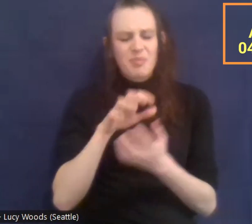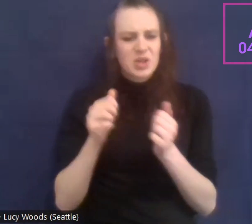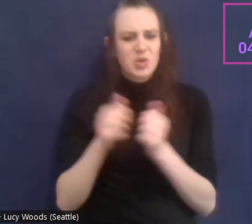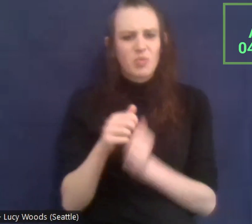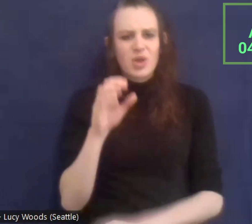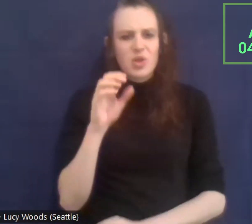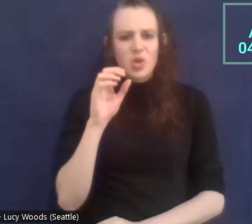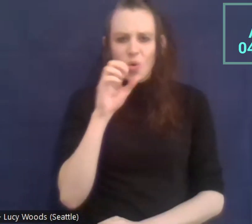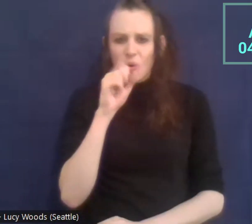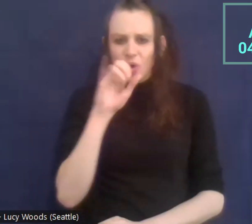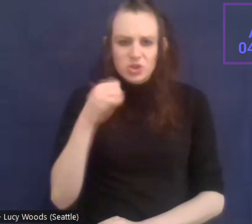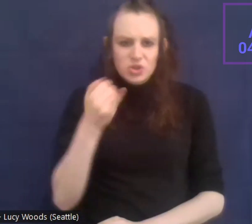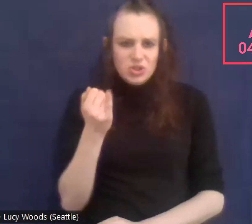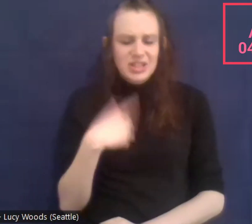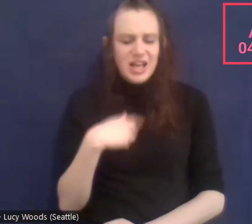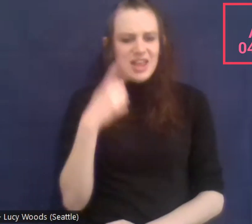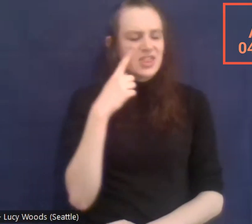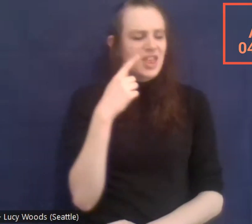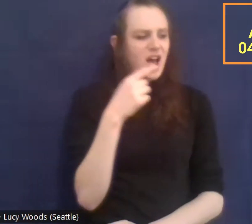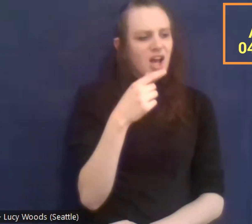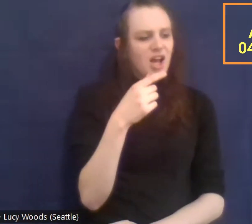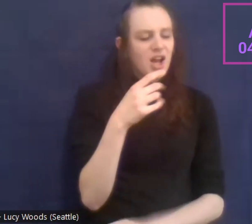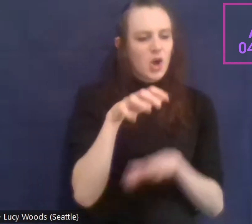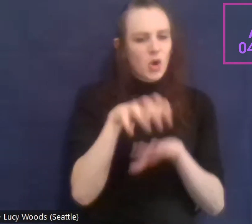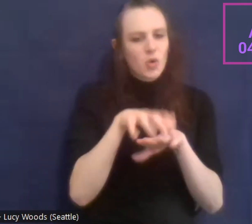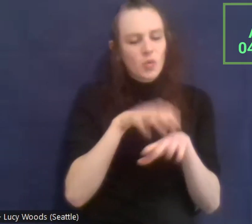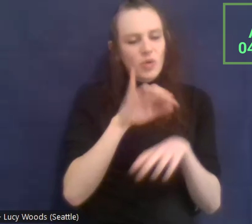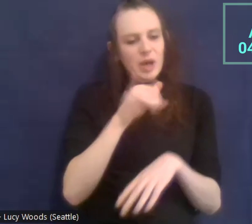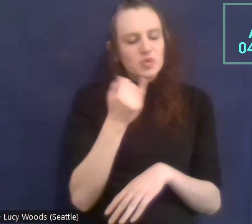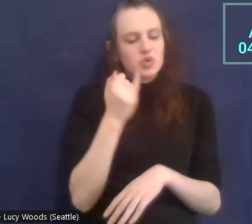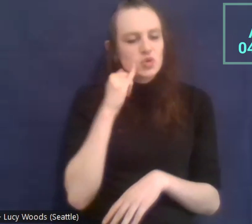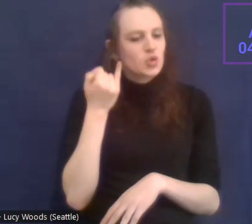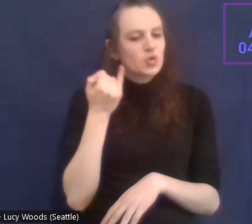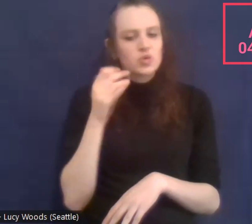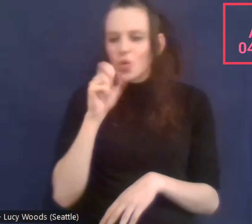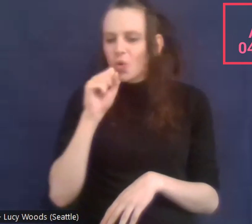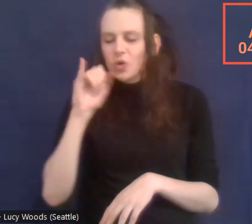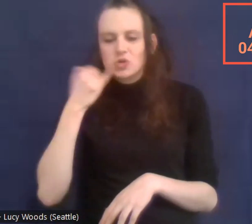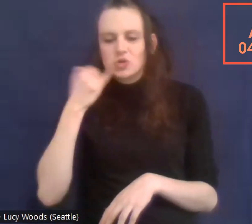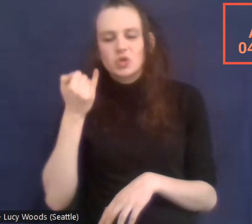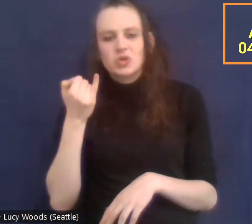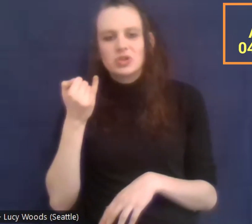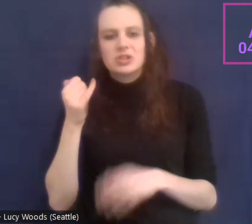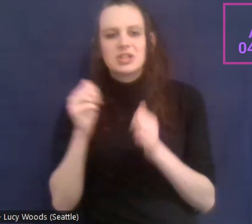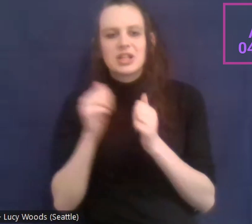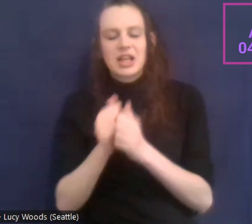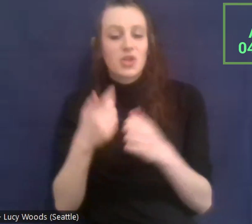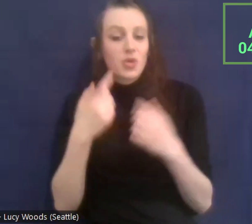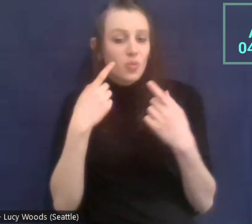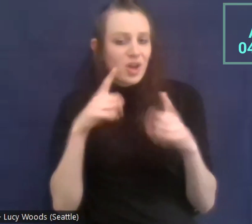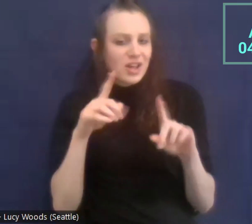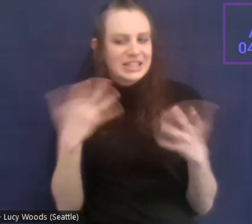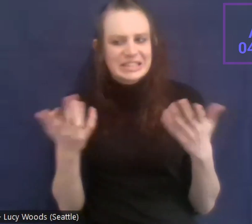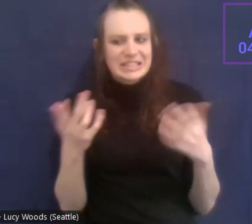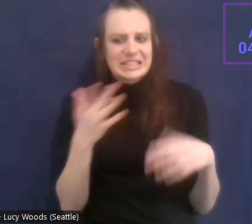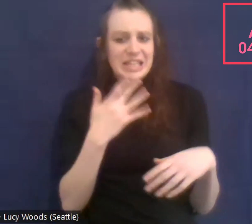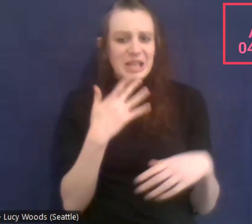thought like grape juice and orange juice would work or something, like do something special and make it taste like not like crap.